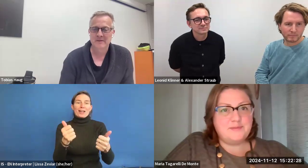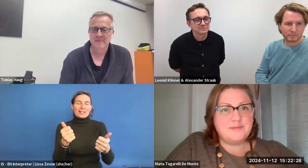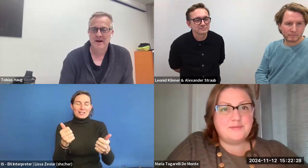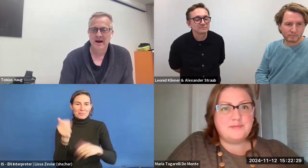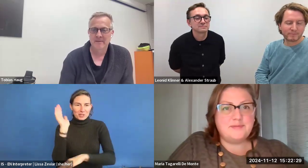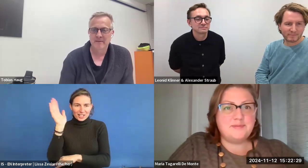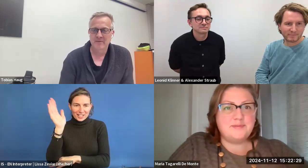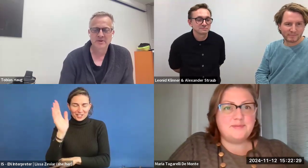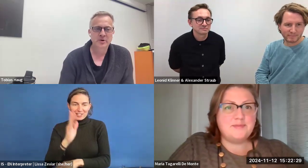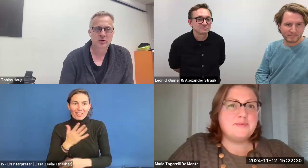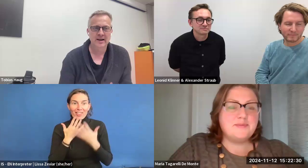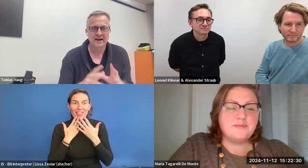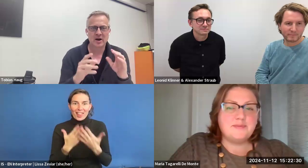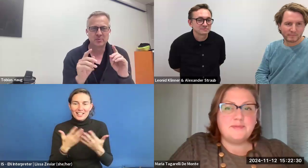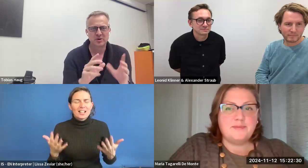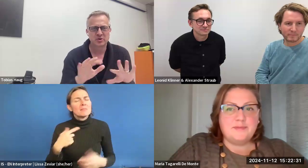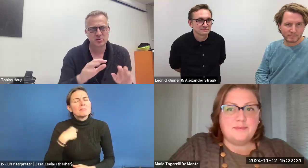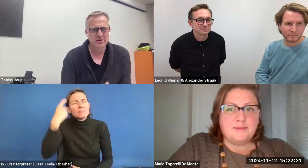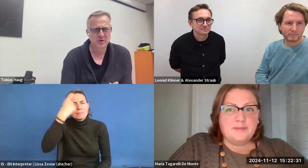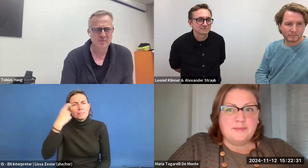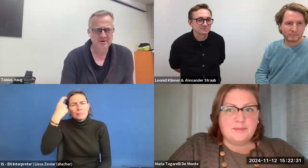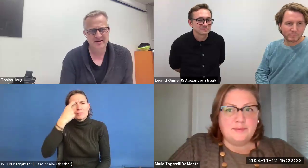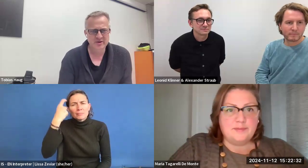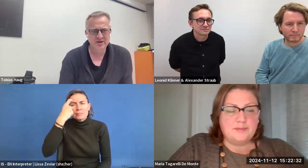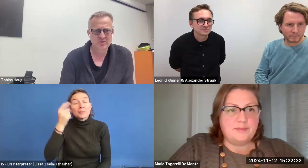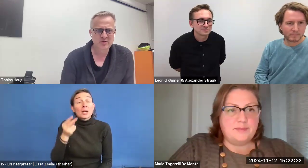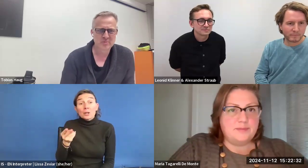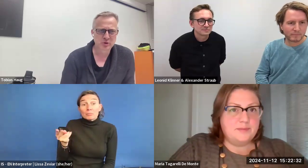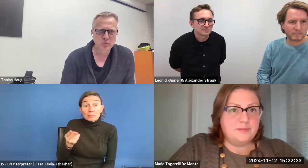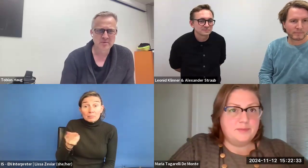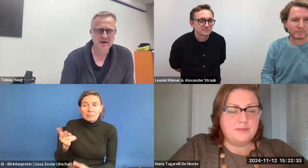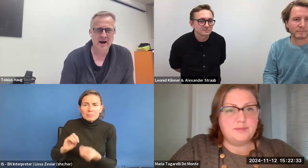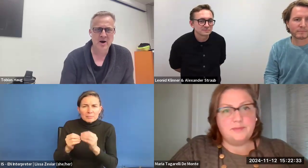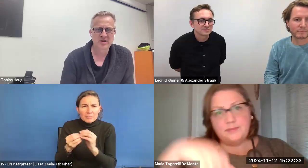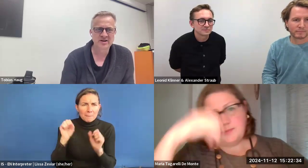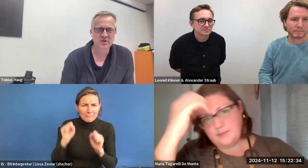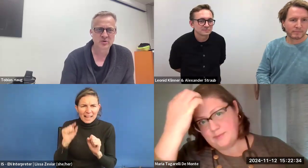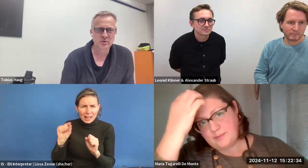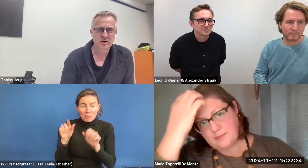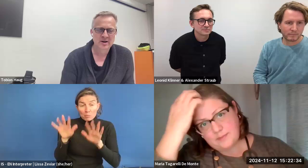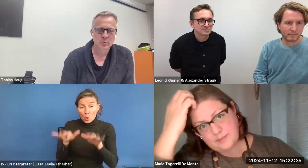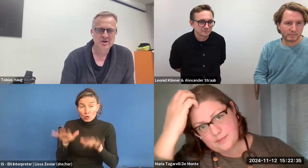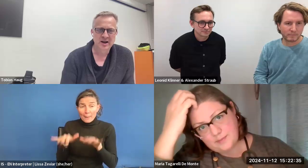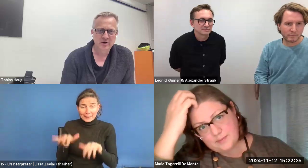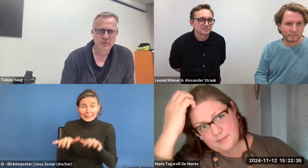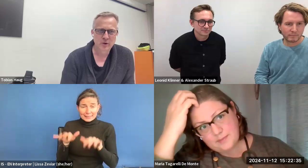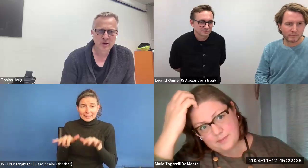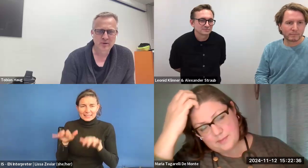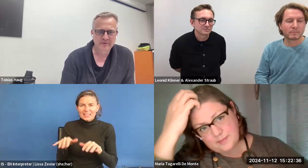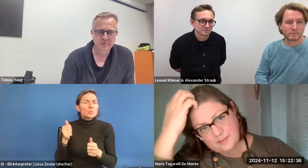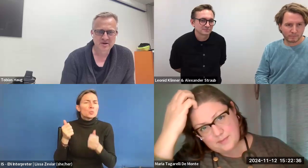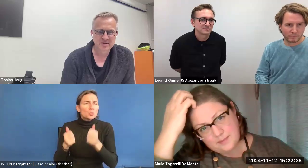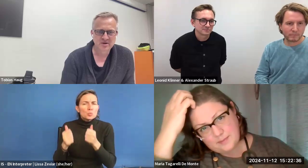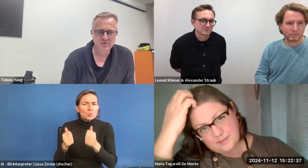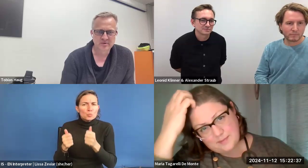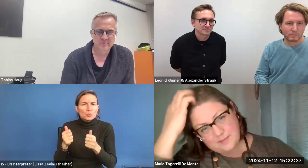two of you. I was wondering, like, how, because you were talking about that you need to do some programming. How did you, which kind of